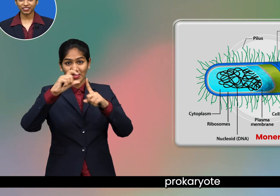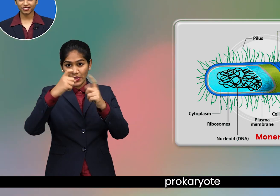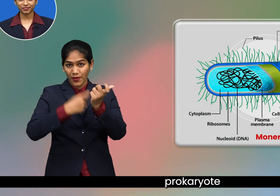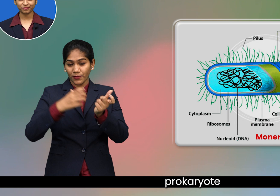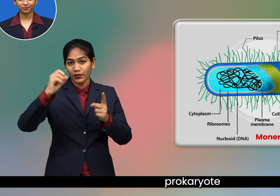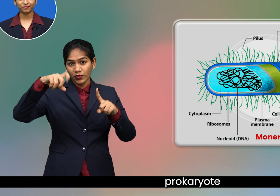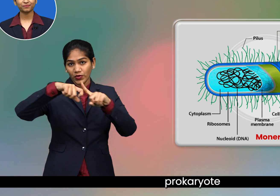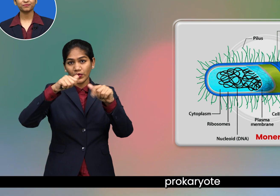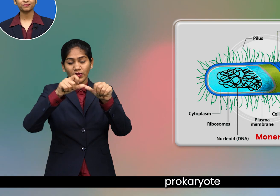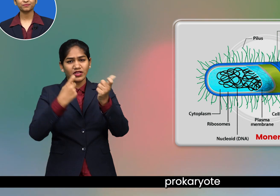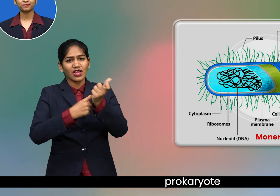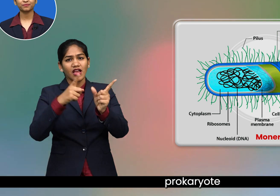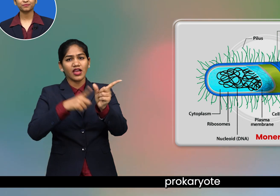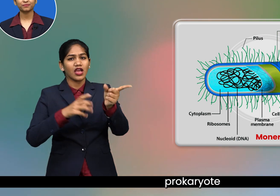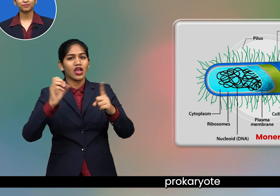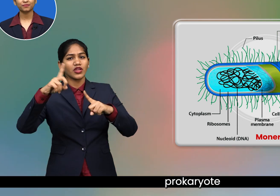Prokaryote.